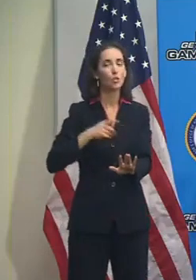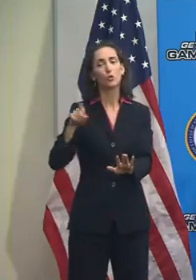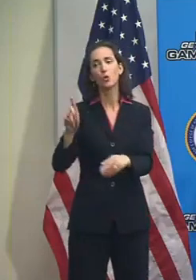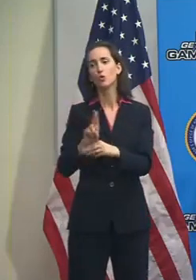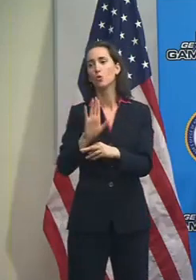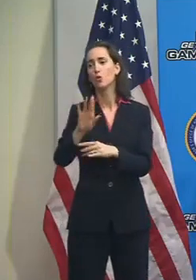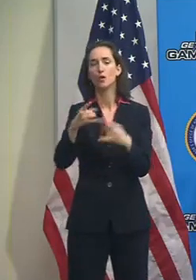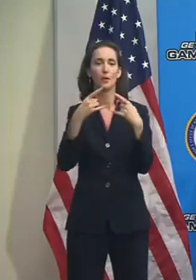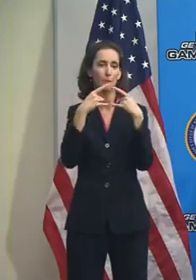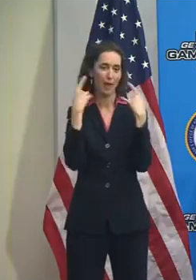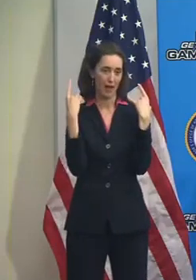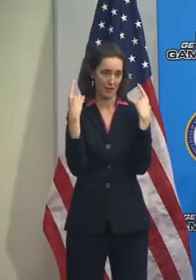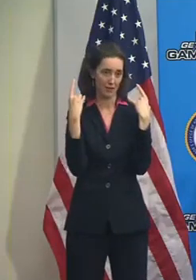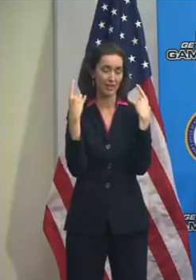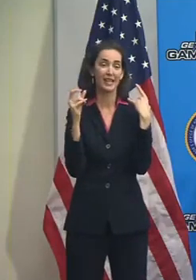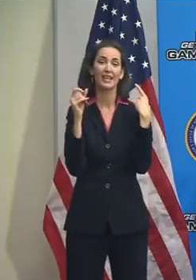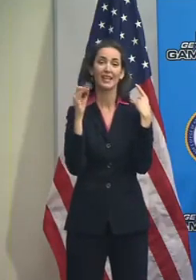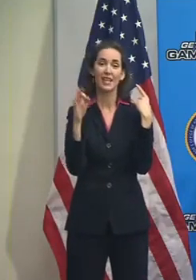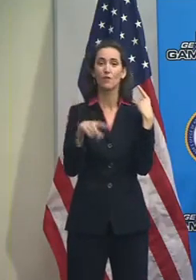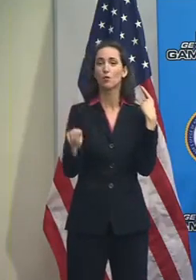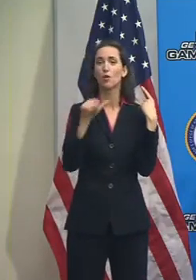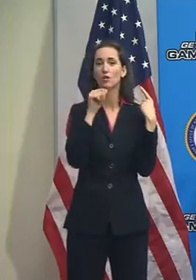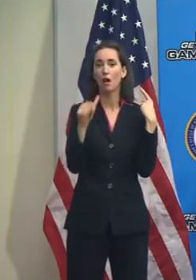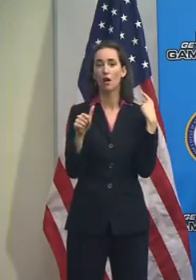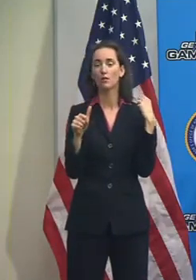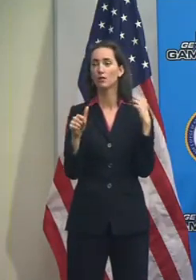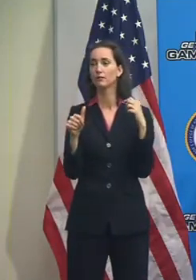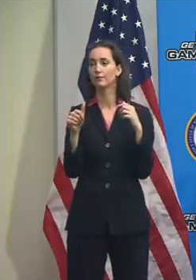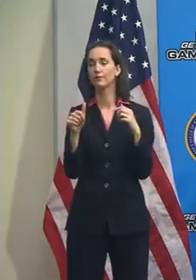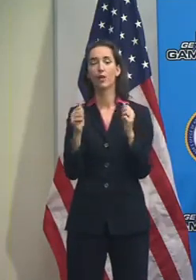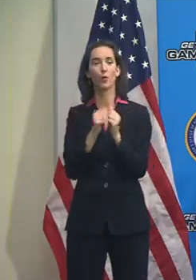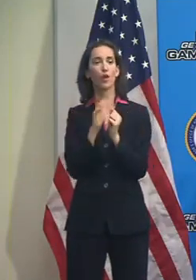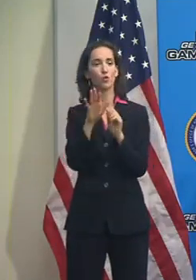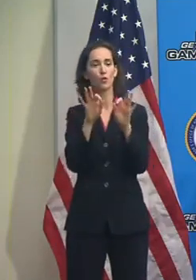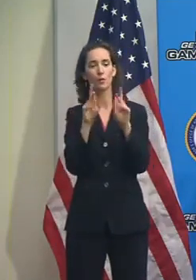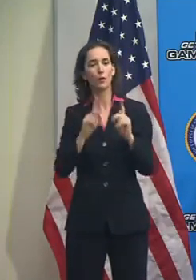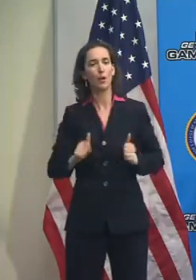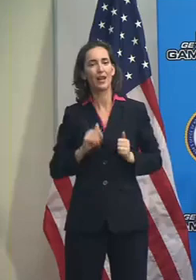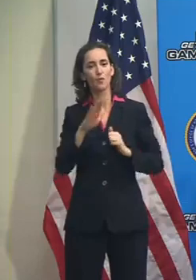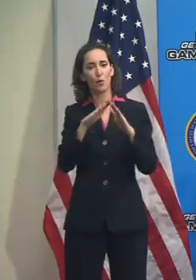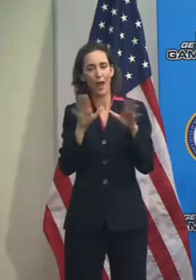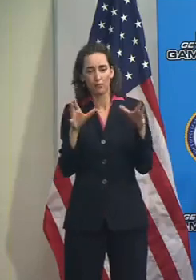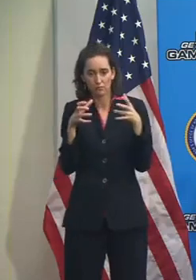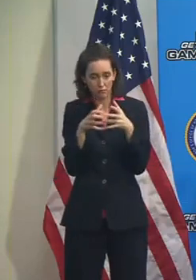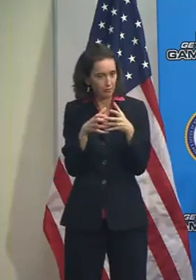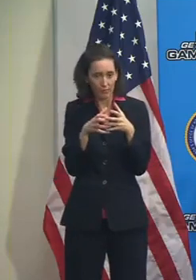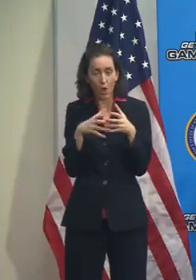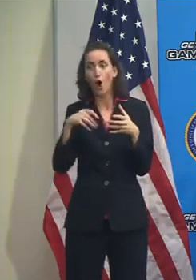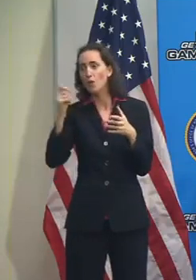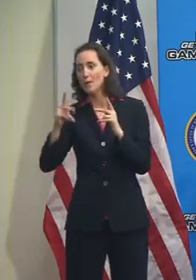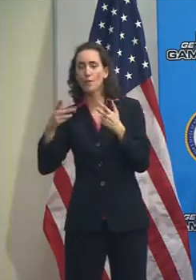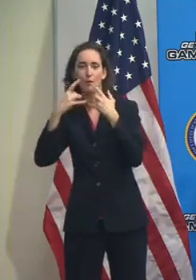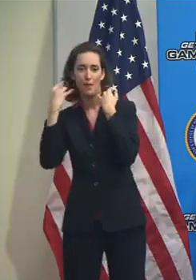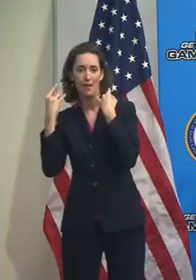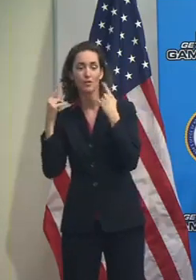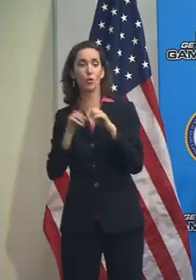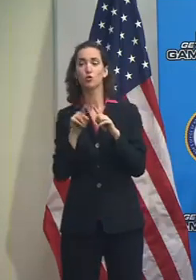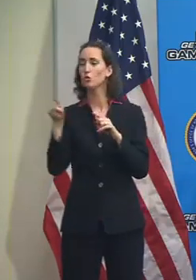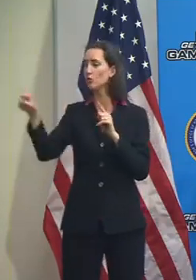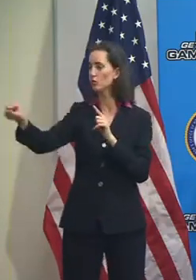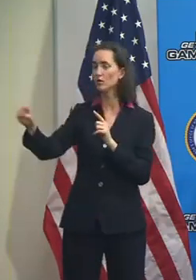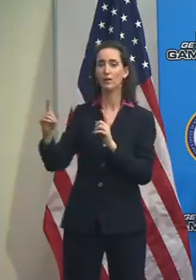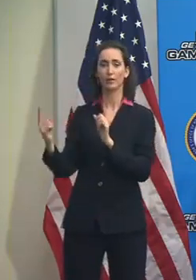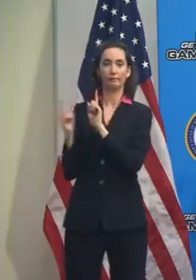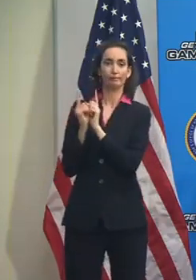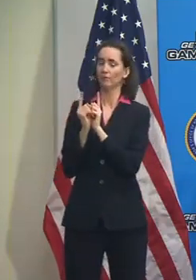mask when you're not with people of the immediate household, physically distance at least 6 feet from those individuals,